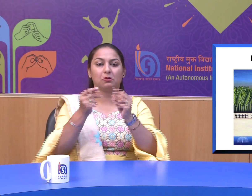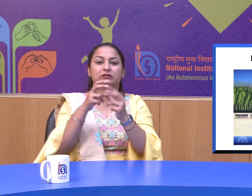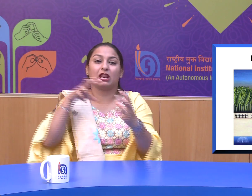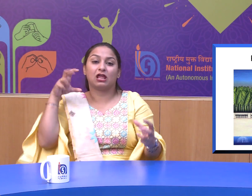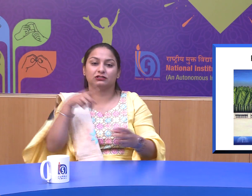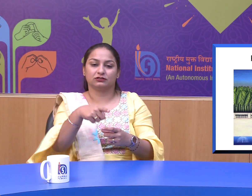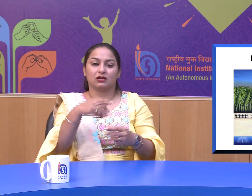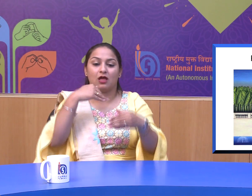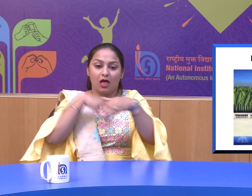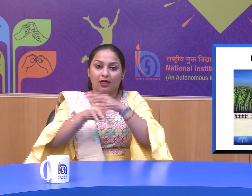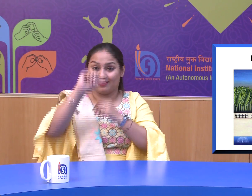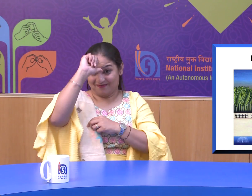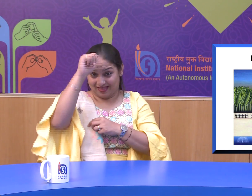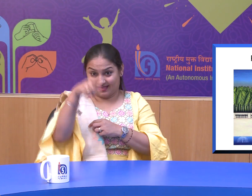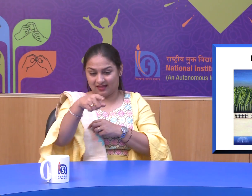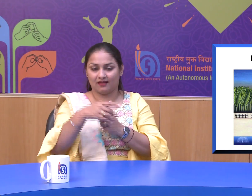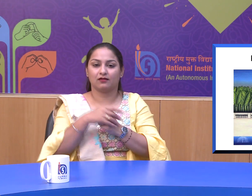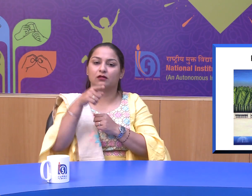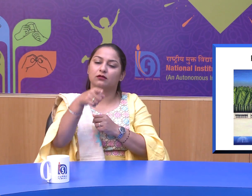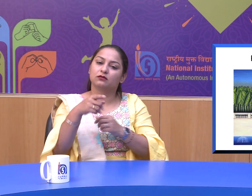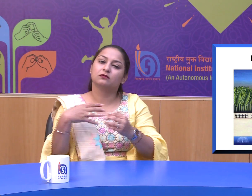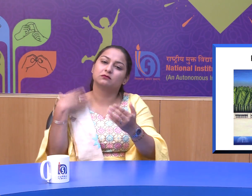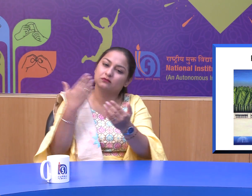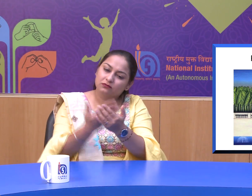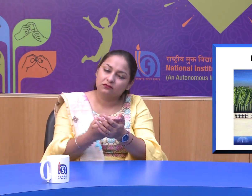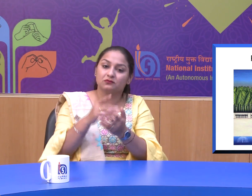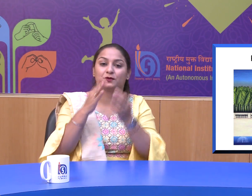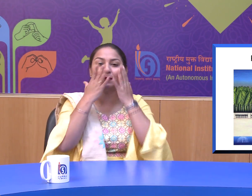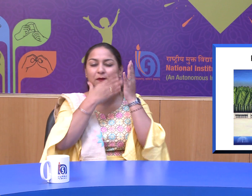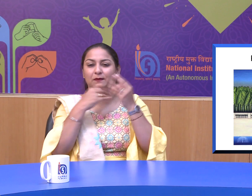the temples were profusely embellished.